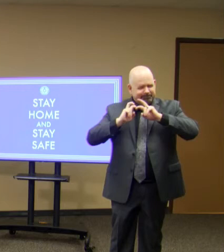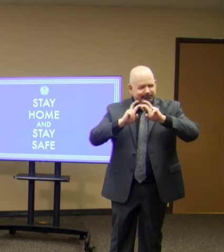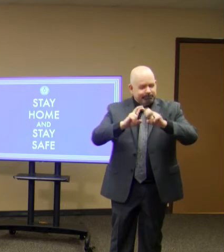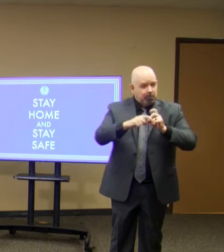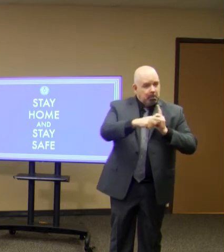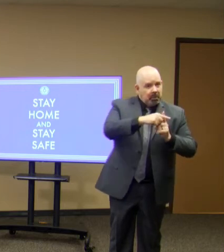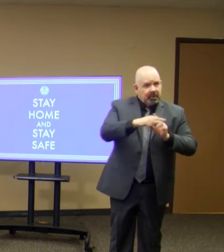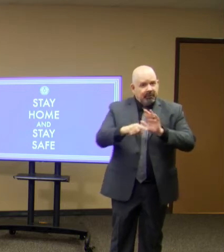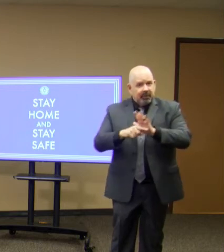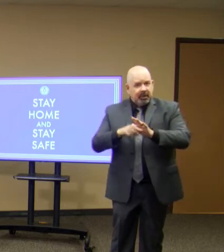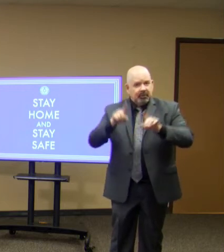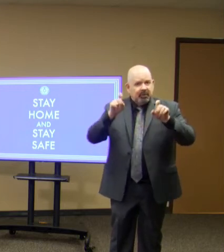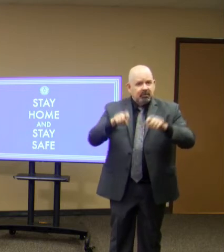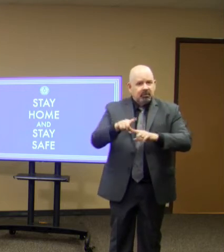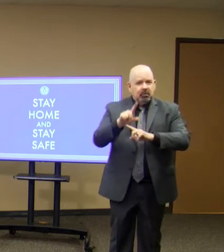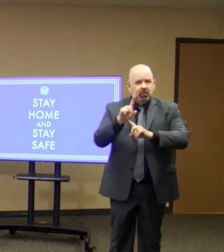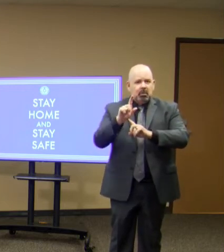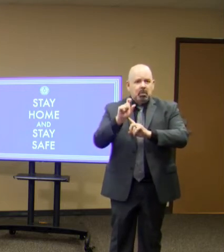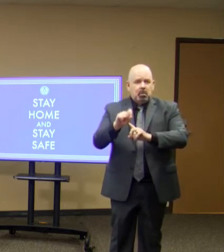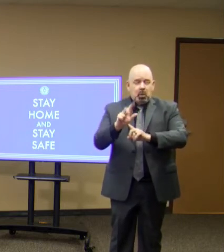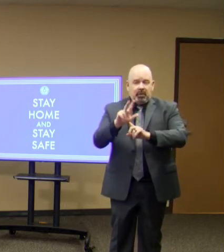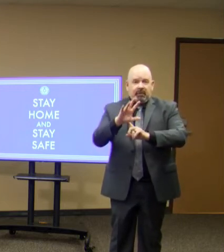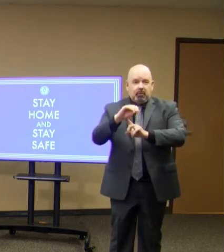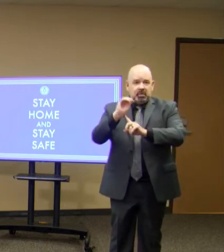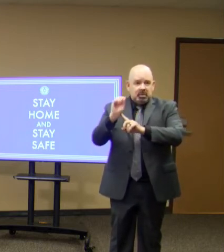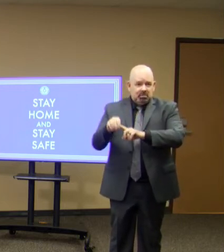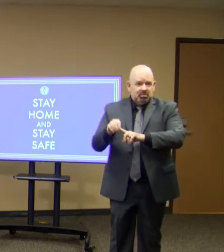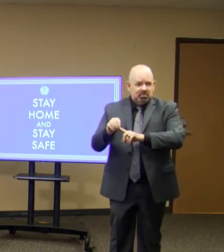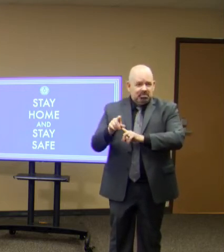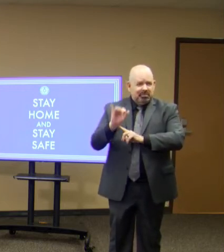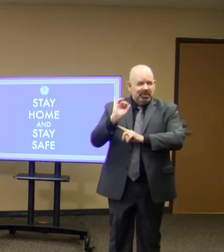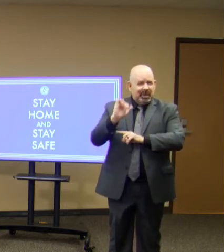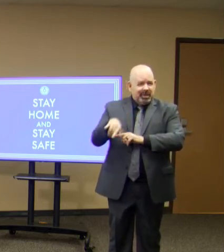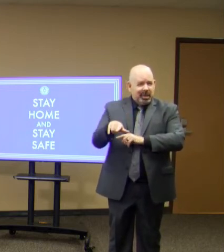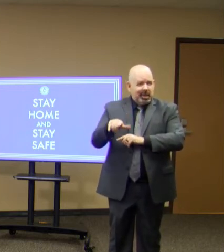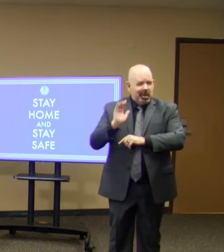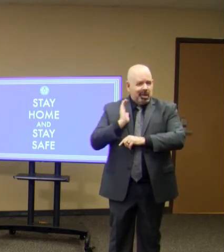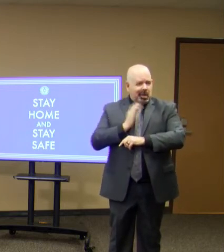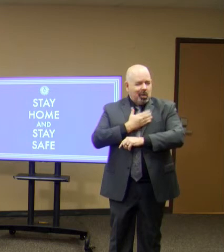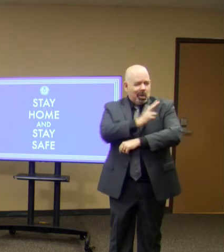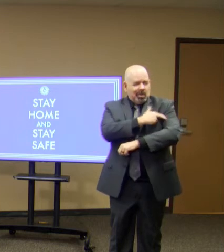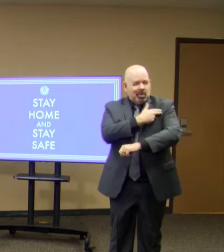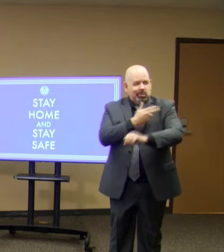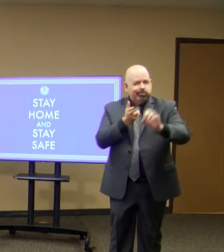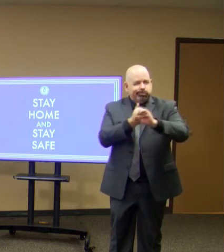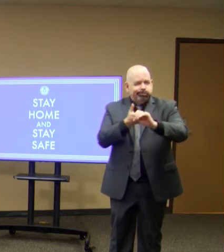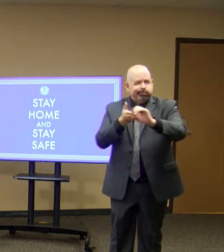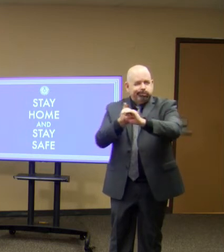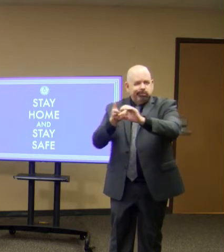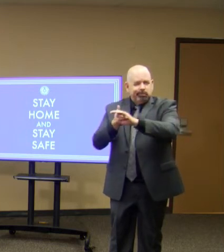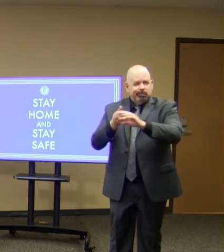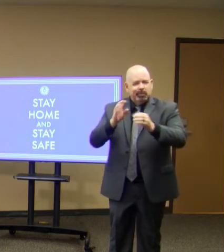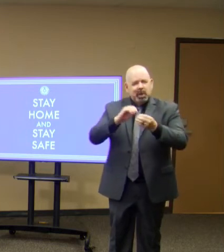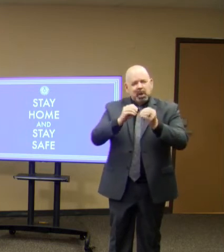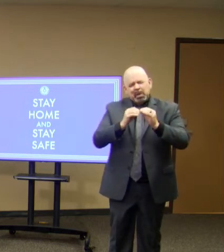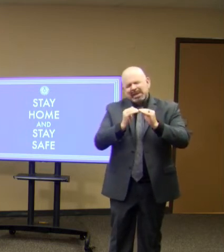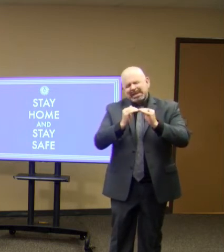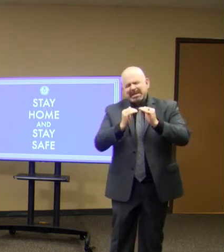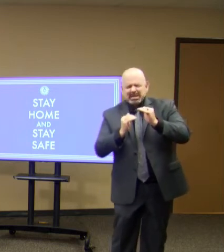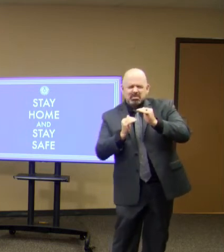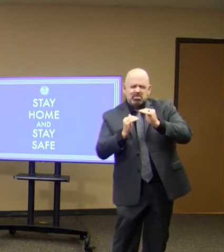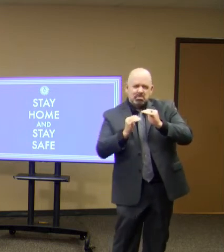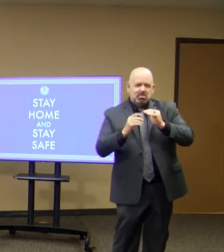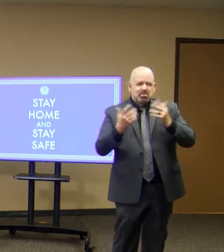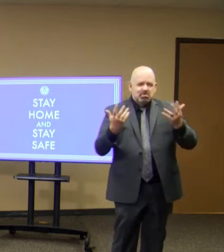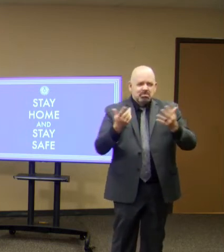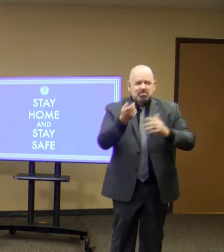11.35% in our hospitals. Now, the numbers I'll show you in a minute will be a little lower than that. They come from the RAC. The RAC